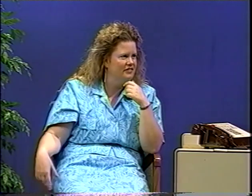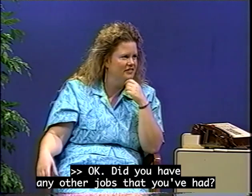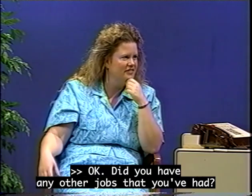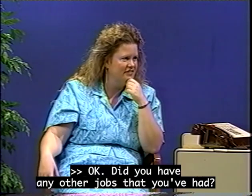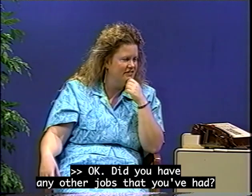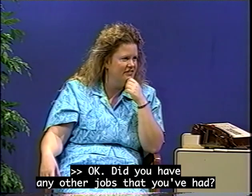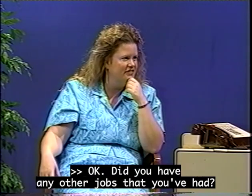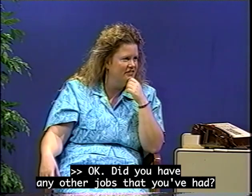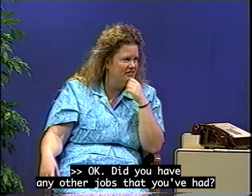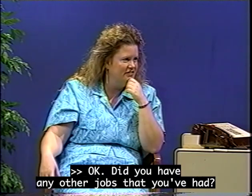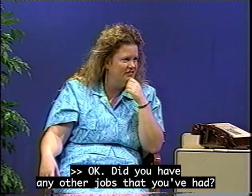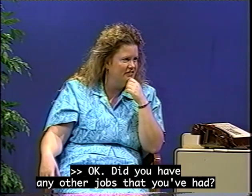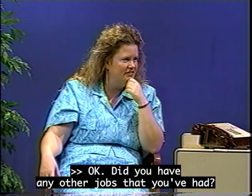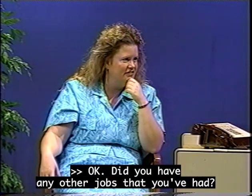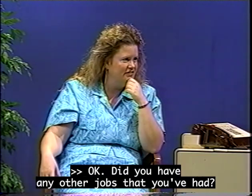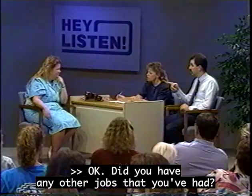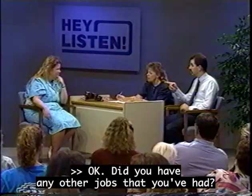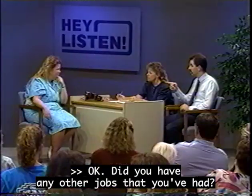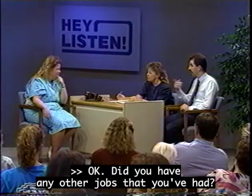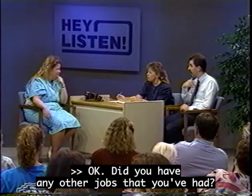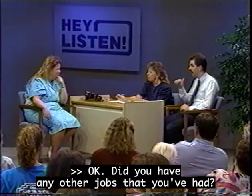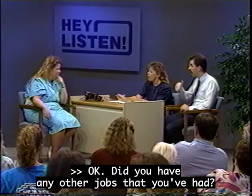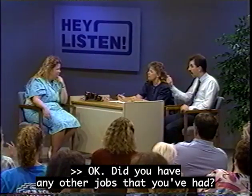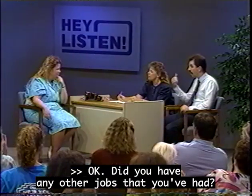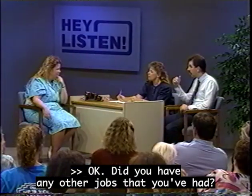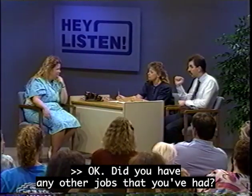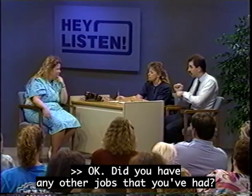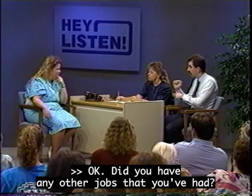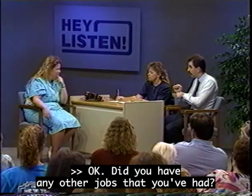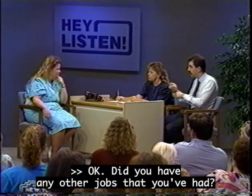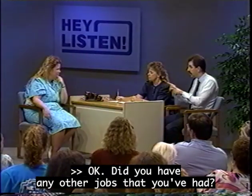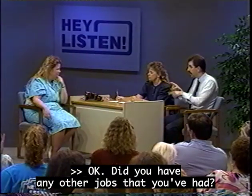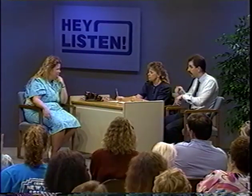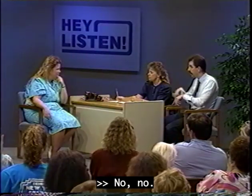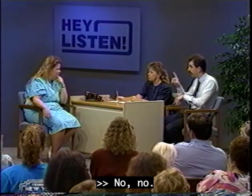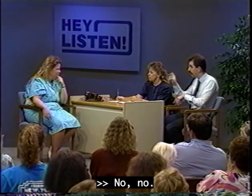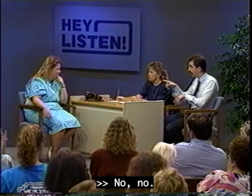$2.50 an hour. Okay, do you have any other jobs that you've had?